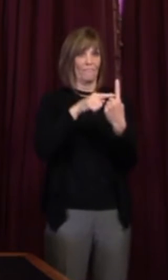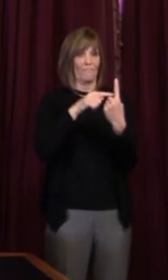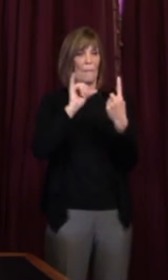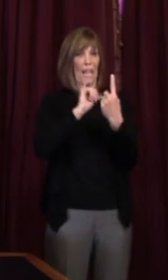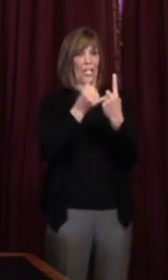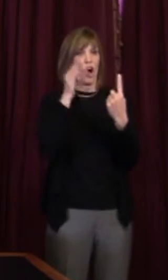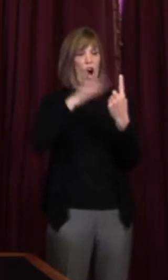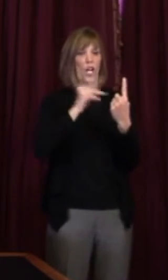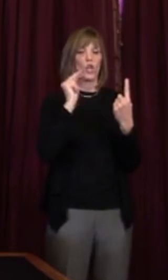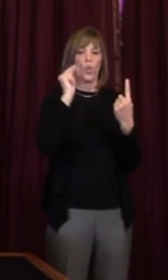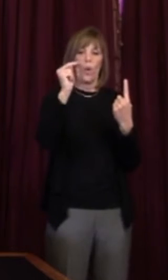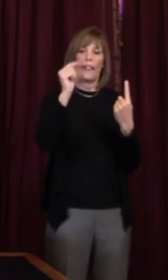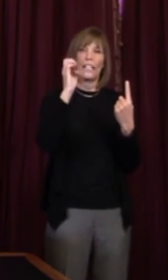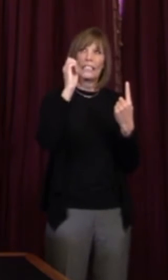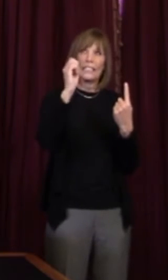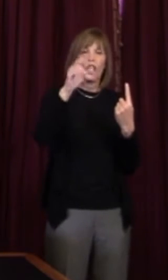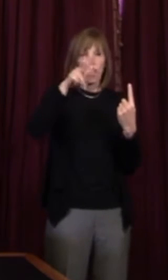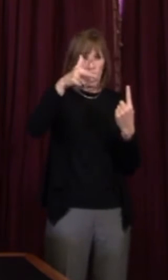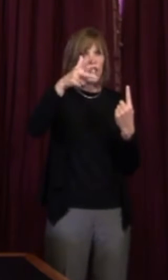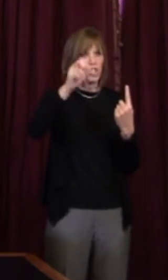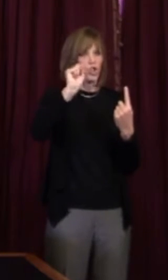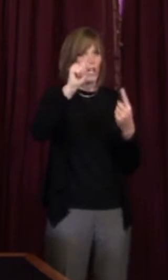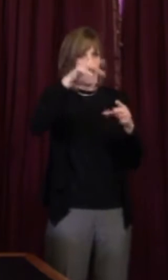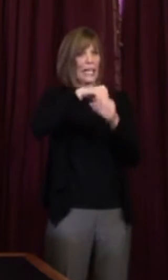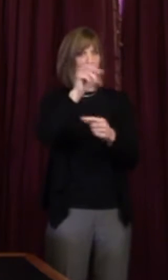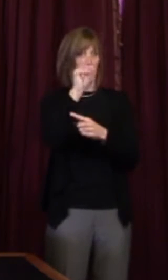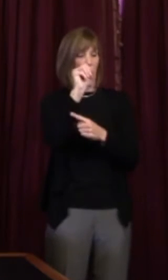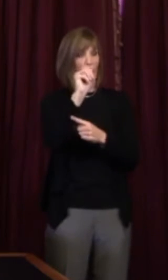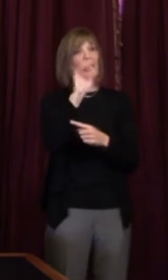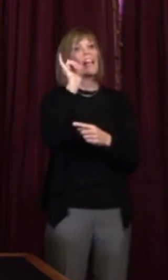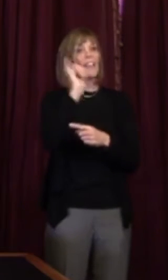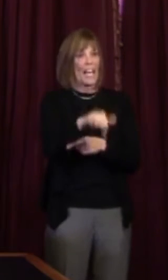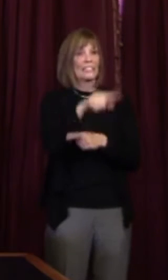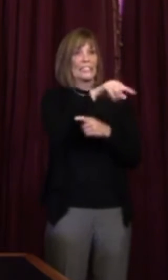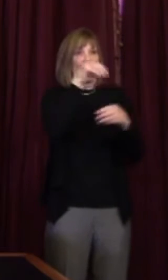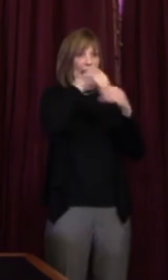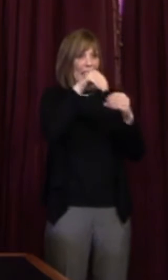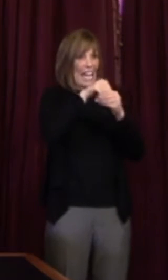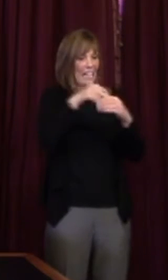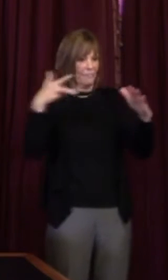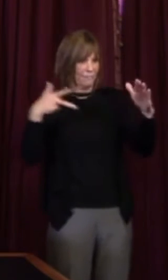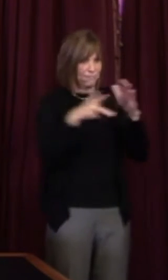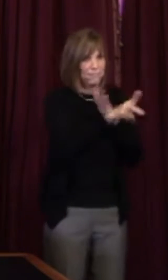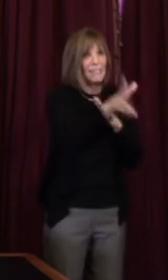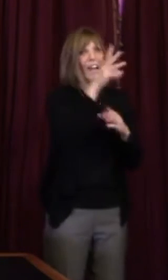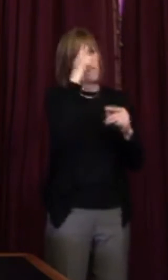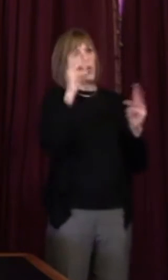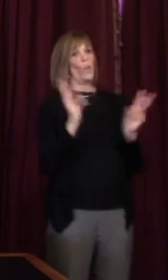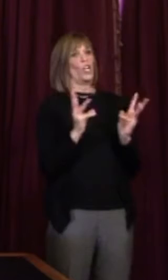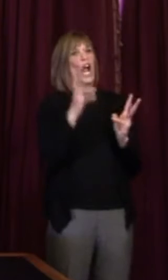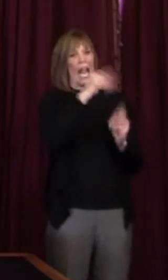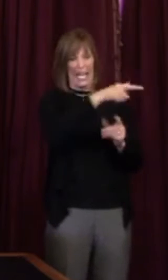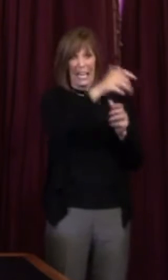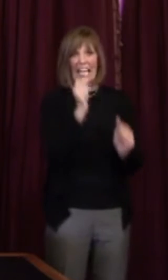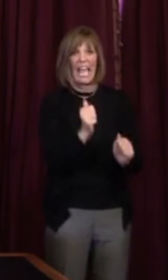on Northeast 3rd Street in Des Moines, which is enclosed for winter and can accommodate the testing volumes